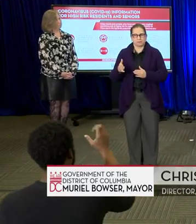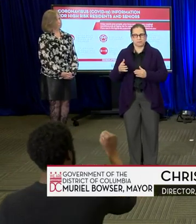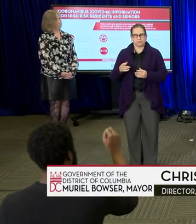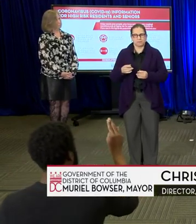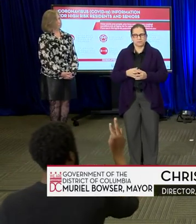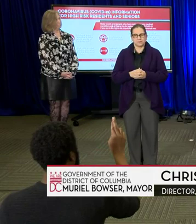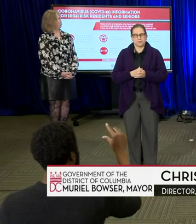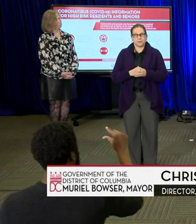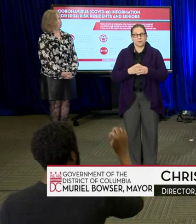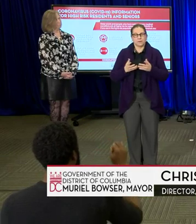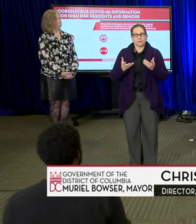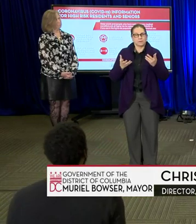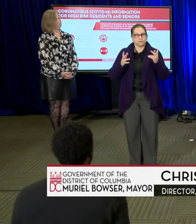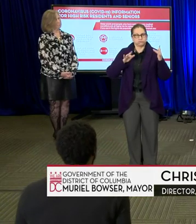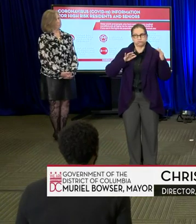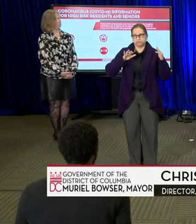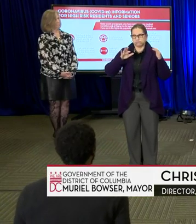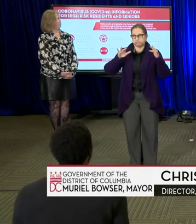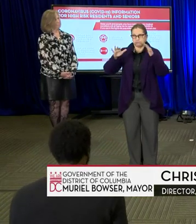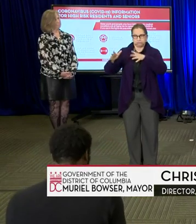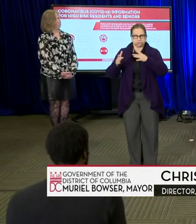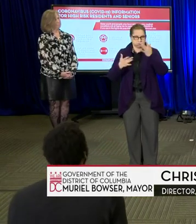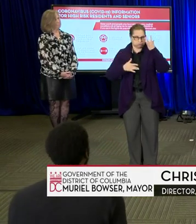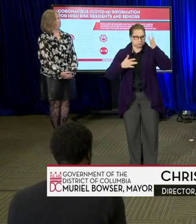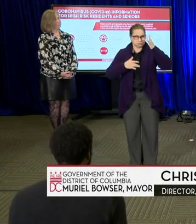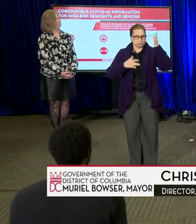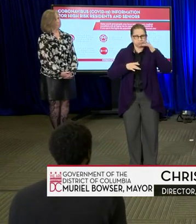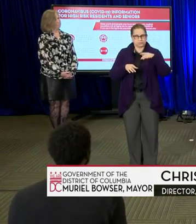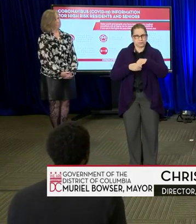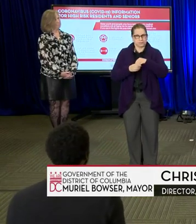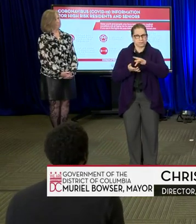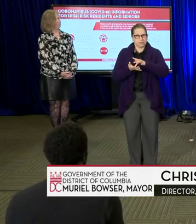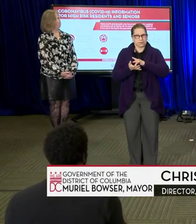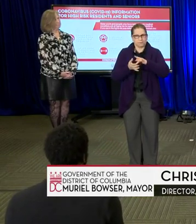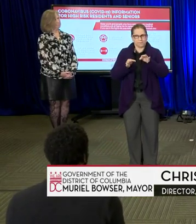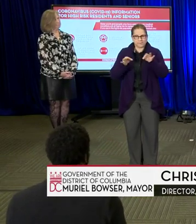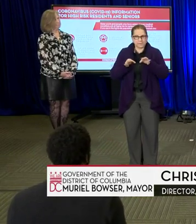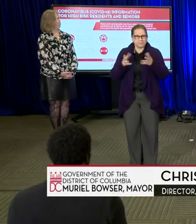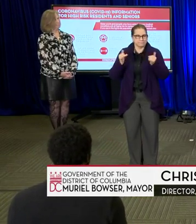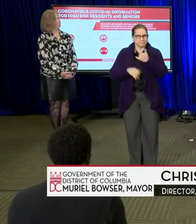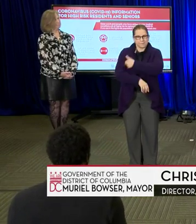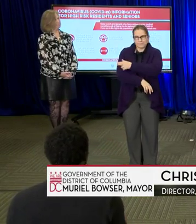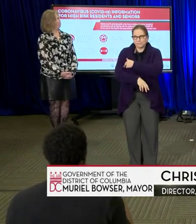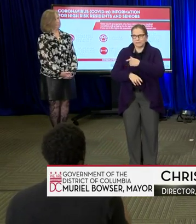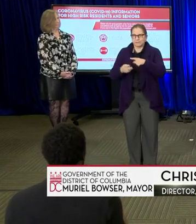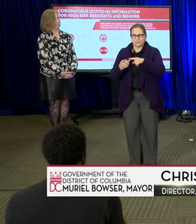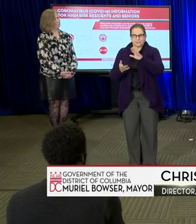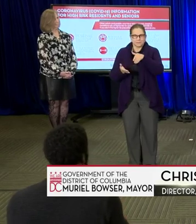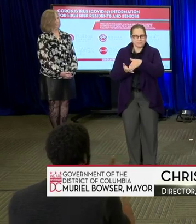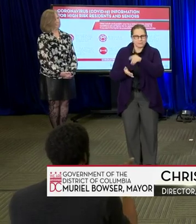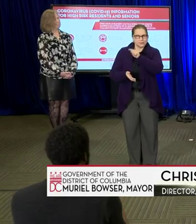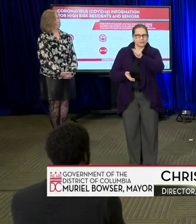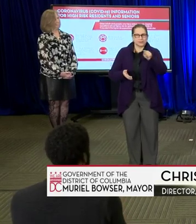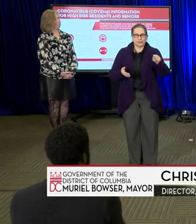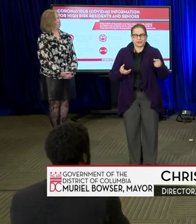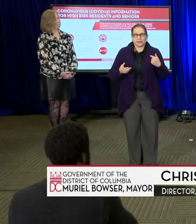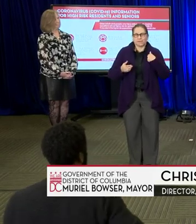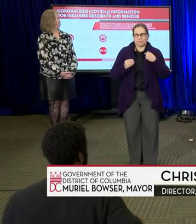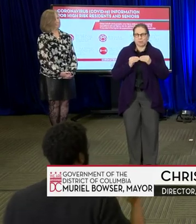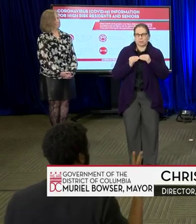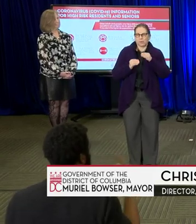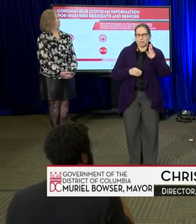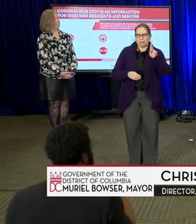we've been doing this for the last several weeks, but we do have some updates. In terms of, as the Mayor